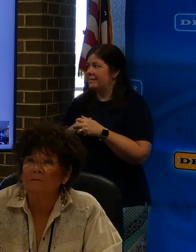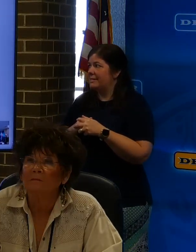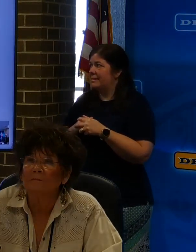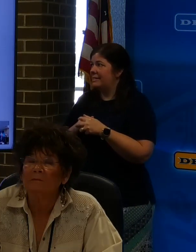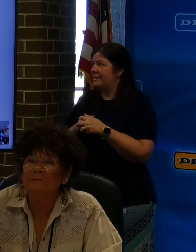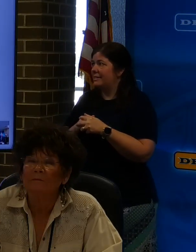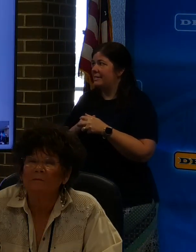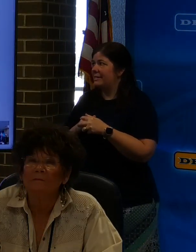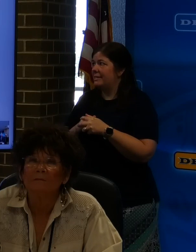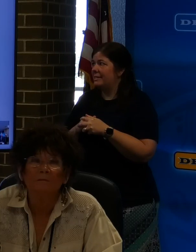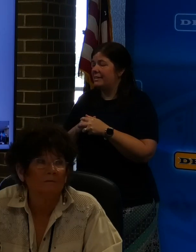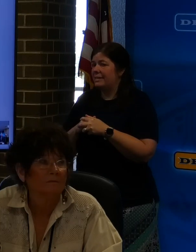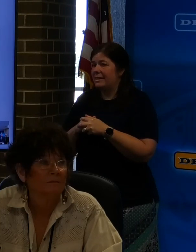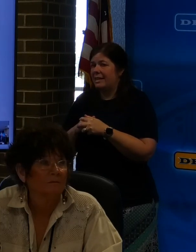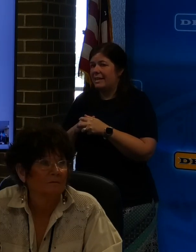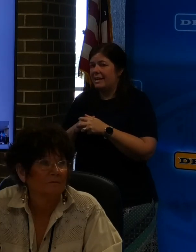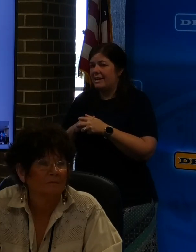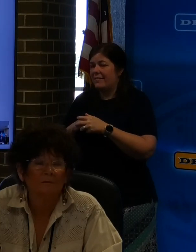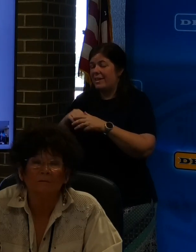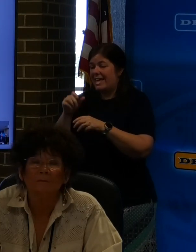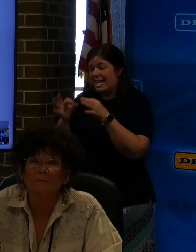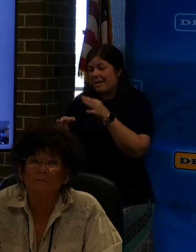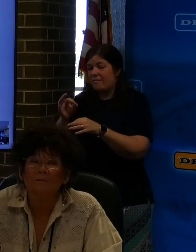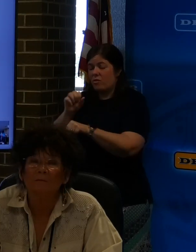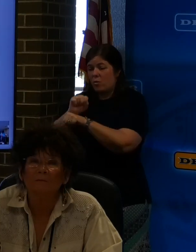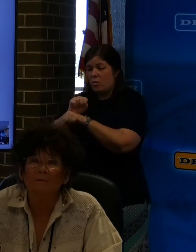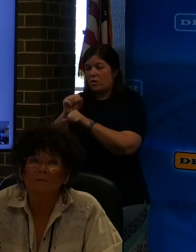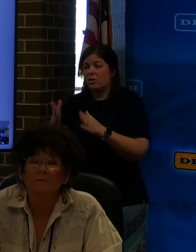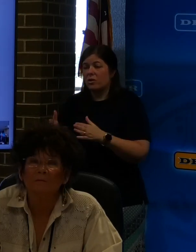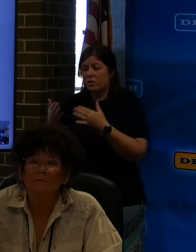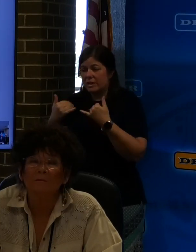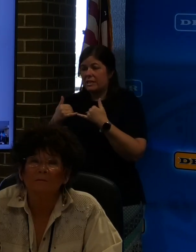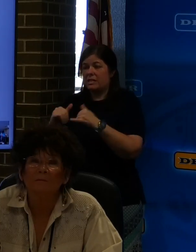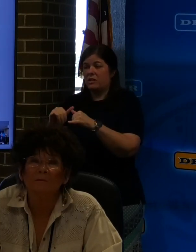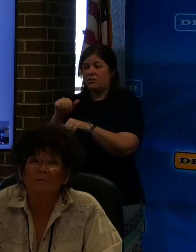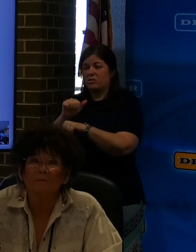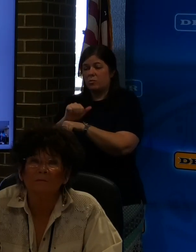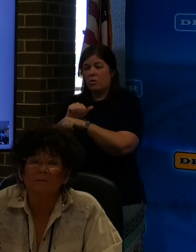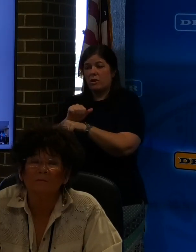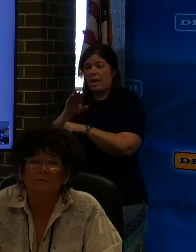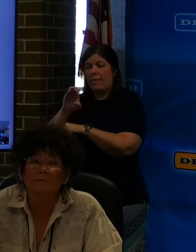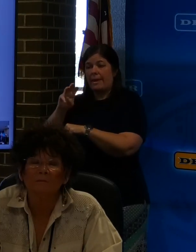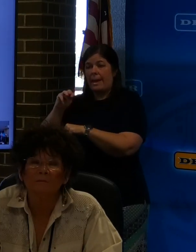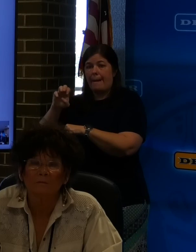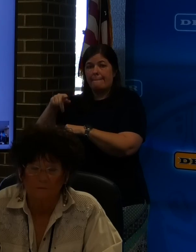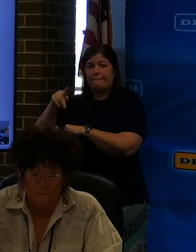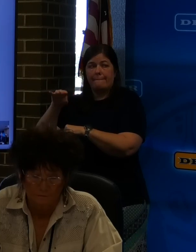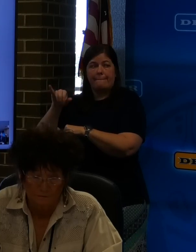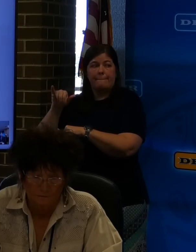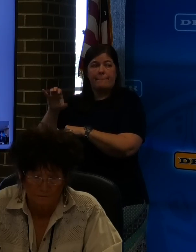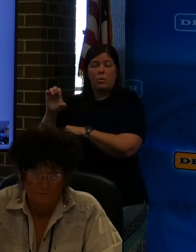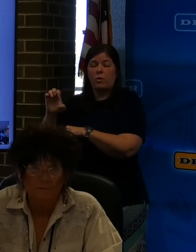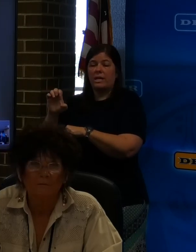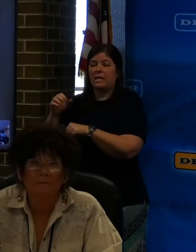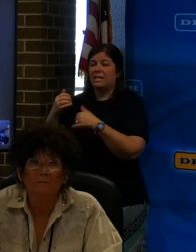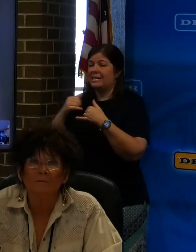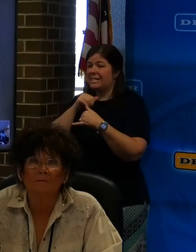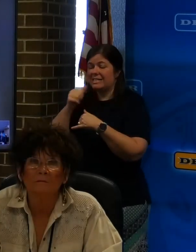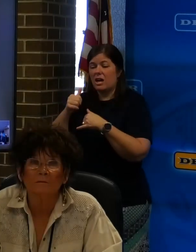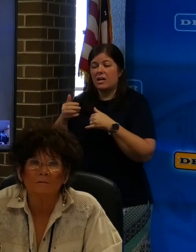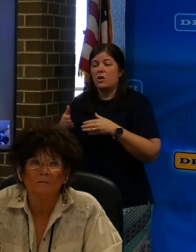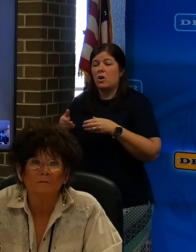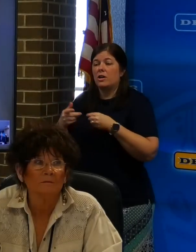That's if the employer resumes operation, and the employee refuses to return to work, the employer notifies us through our new